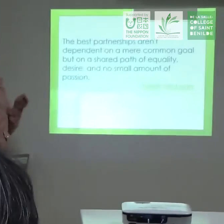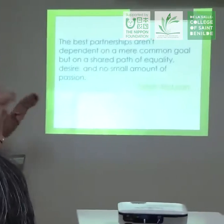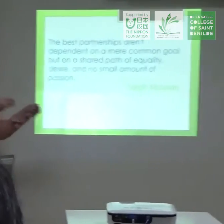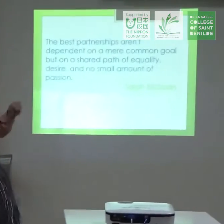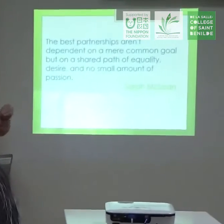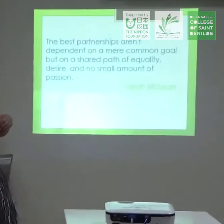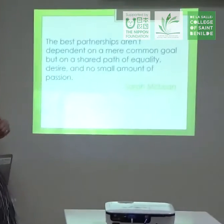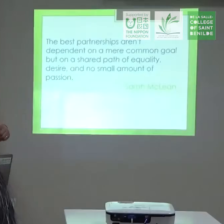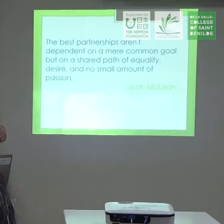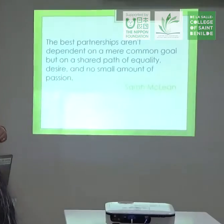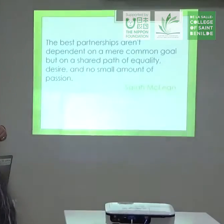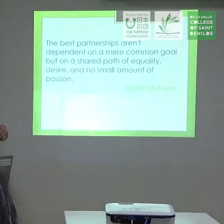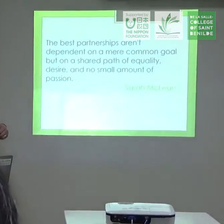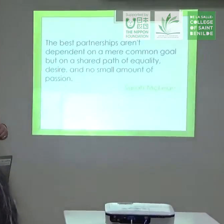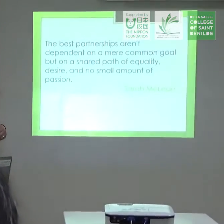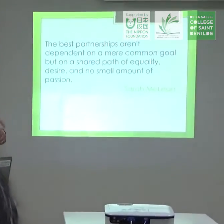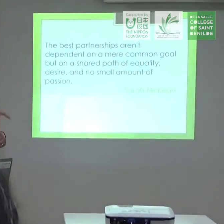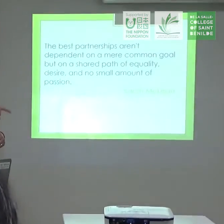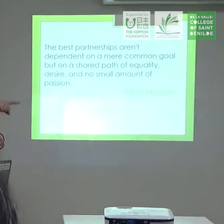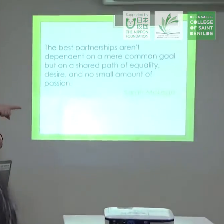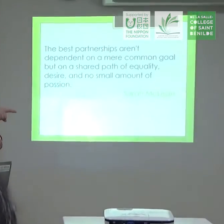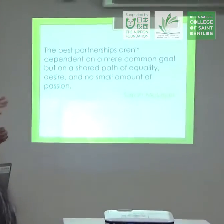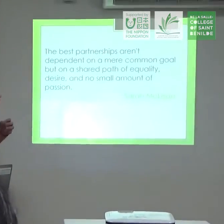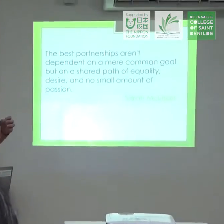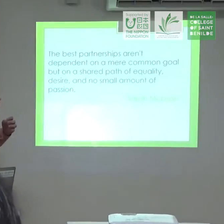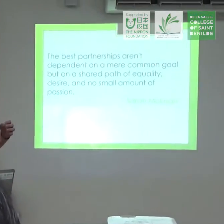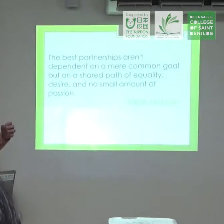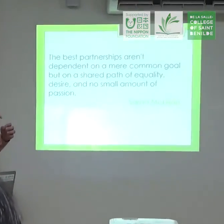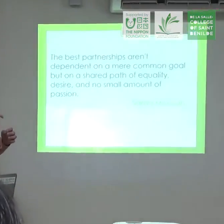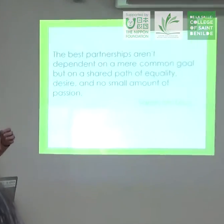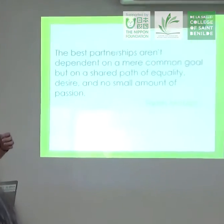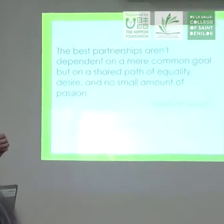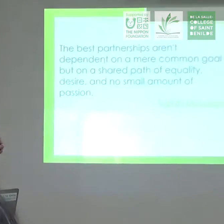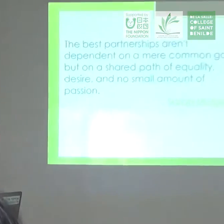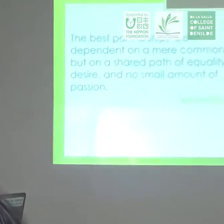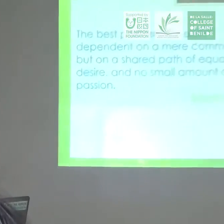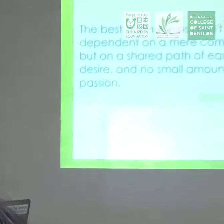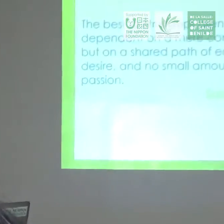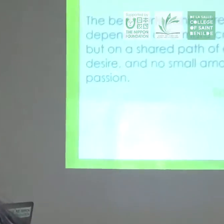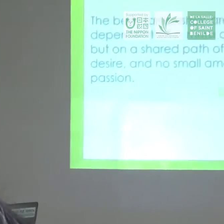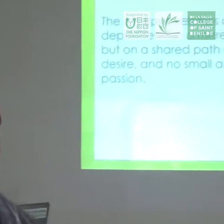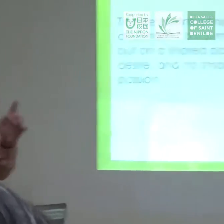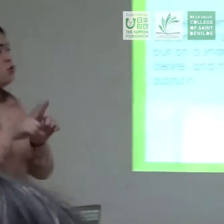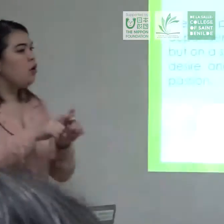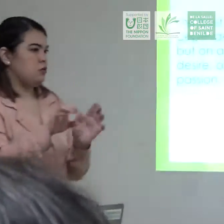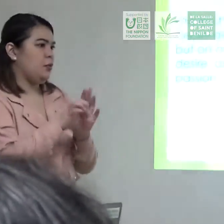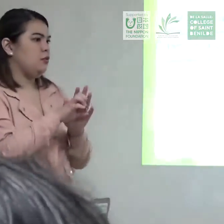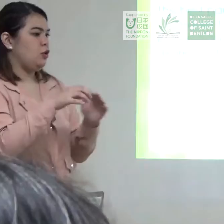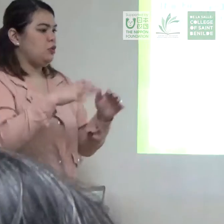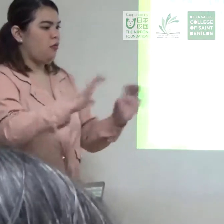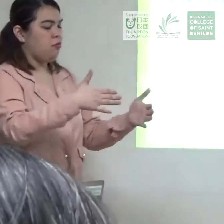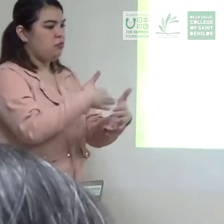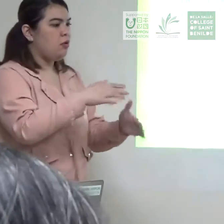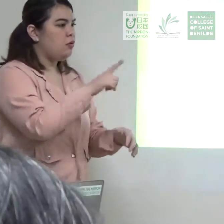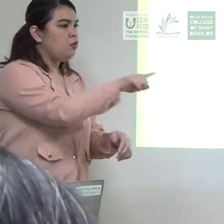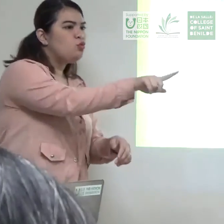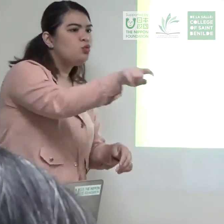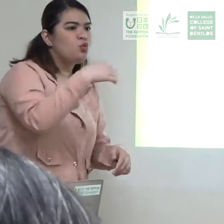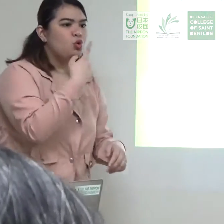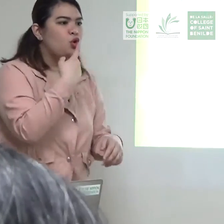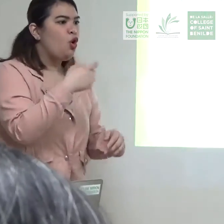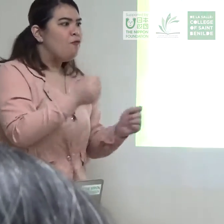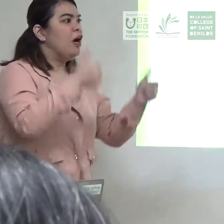method. So you have to be skillful as teacher or observer on who is learning